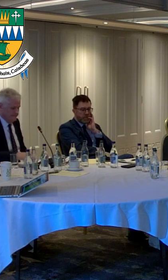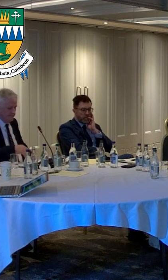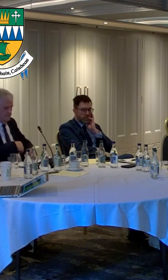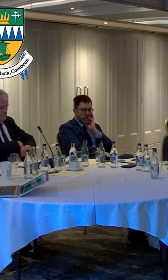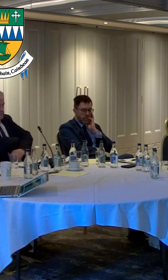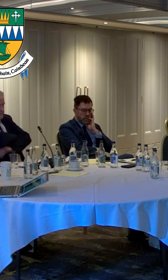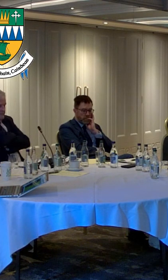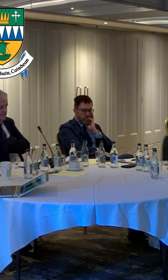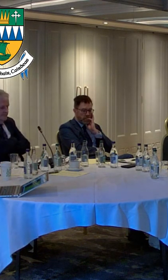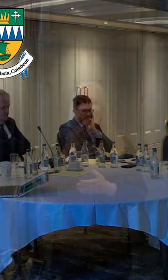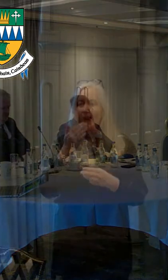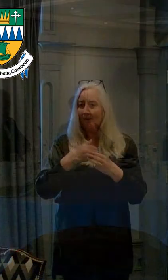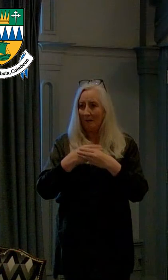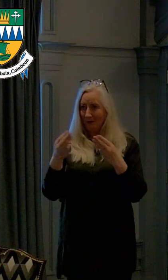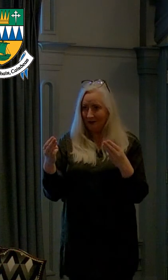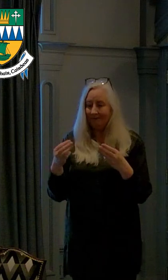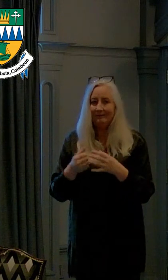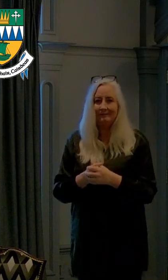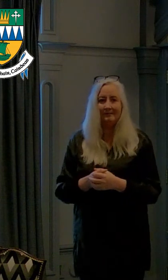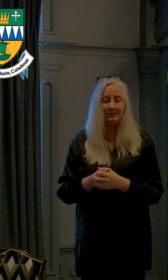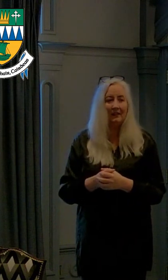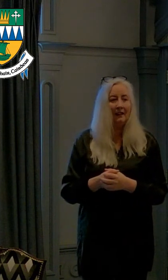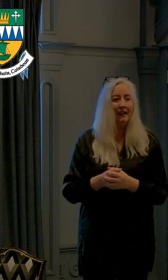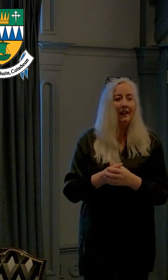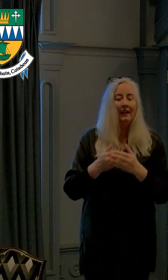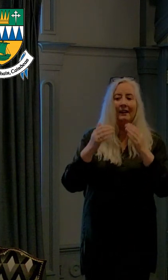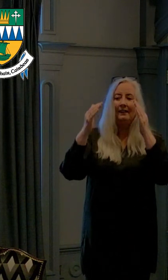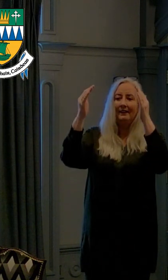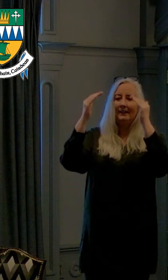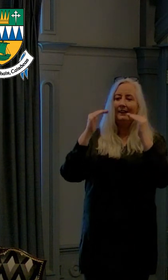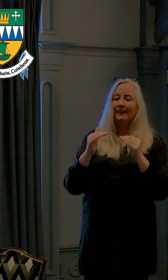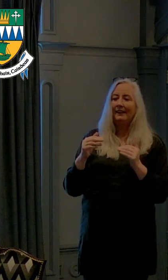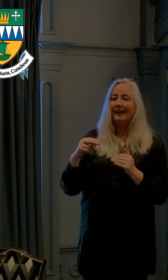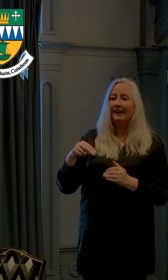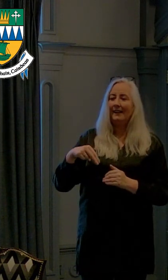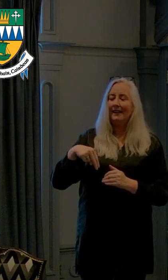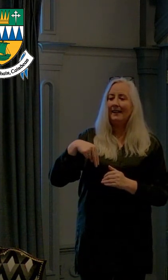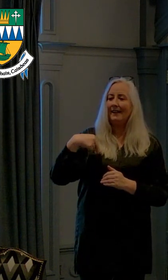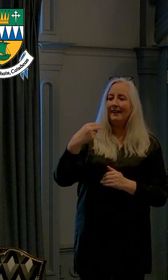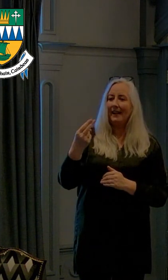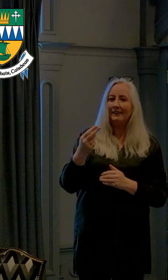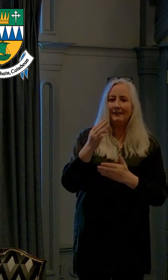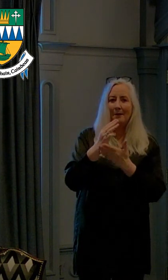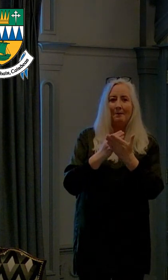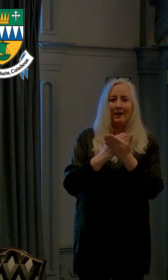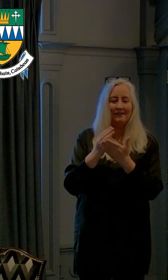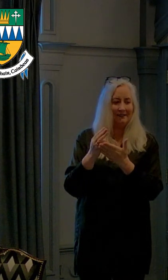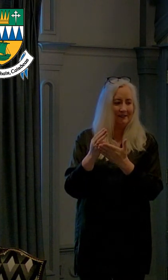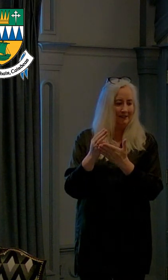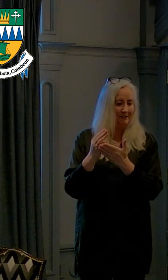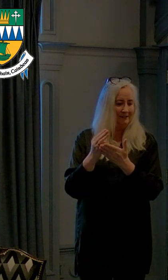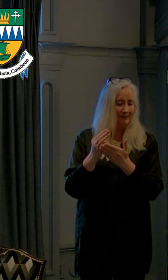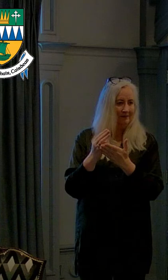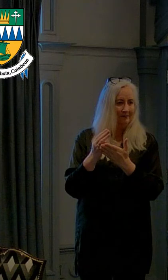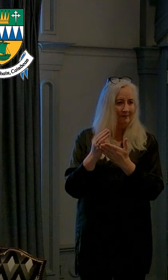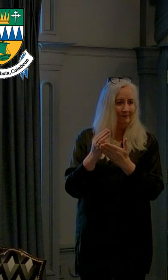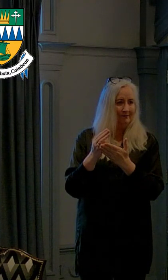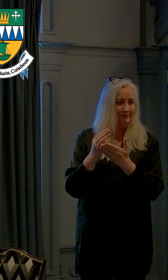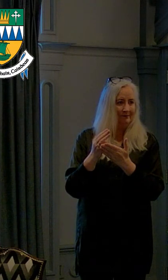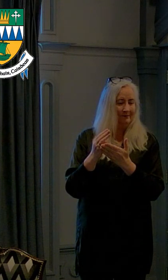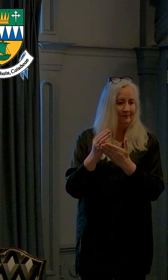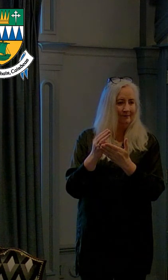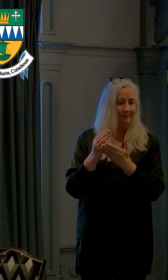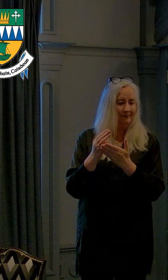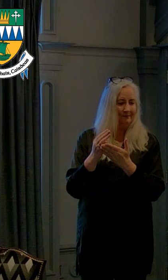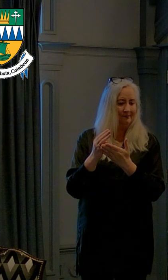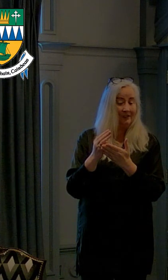Okay, thank you very much. We're going to move on to the next part of the session this afternoon. And as I said, again, we'll have plenty of